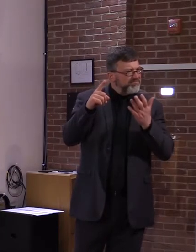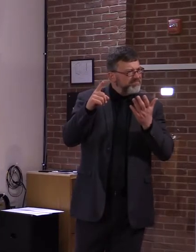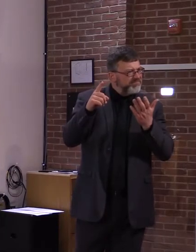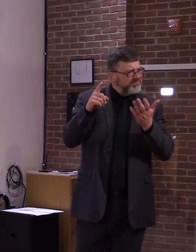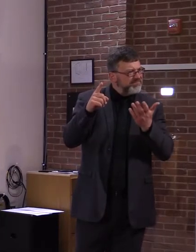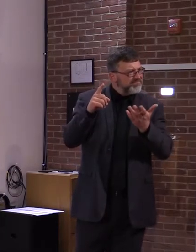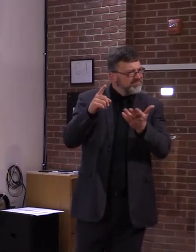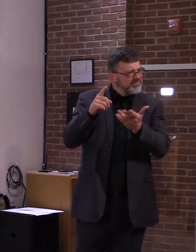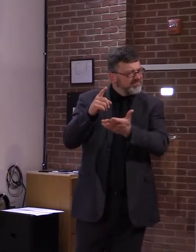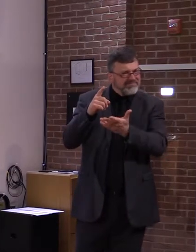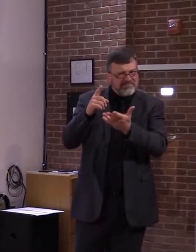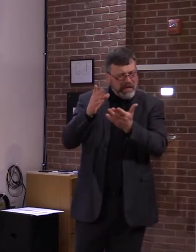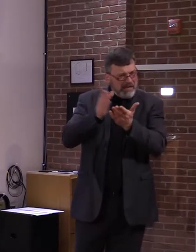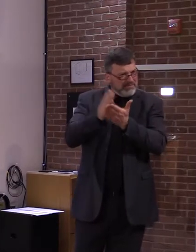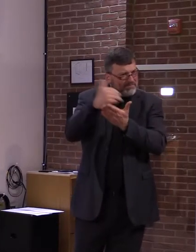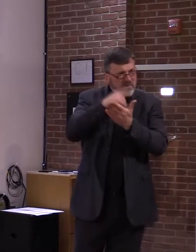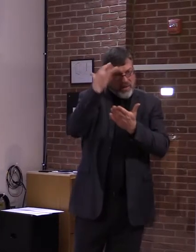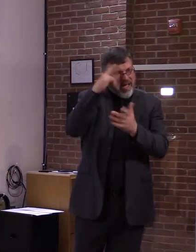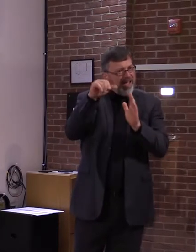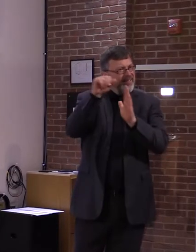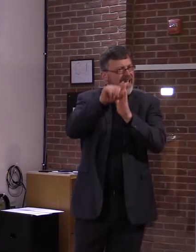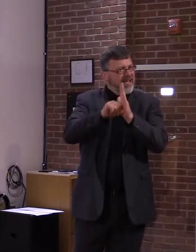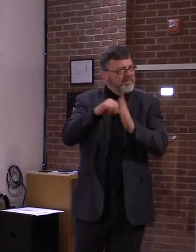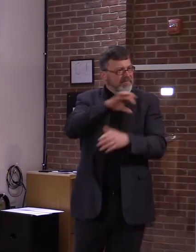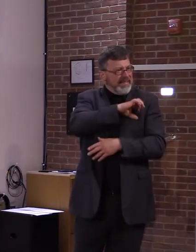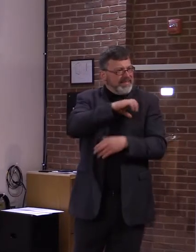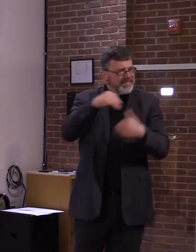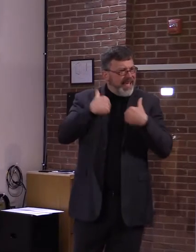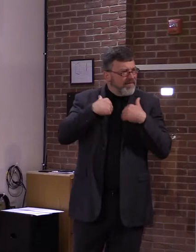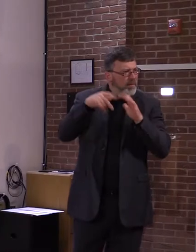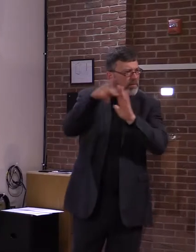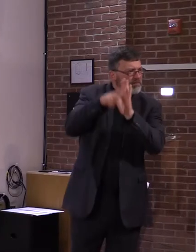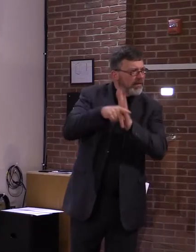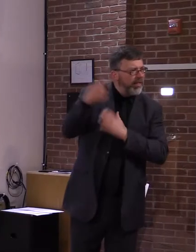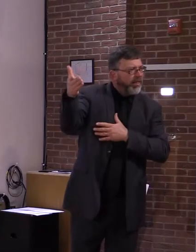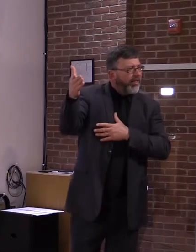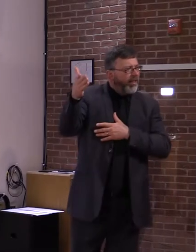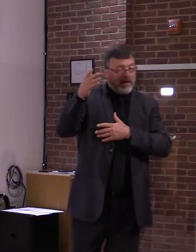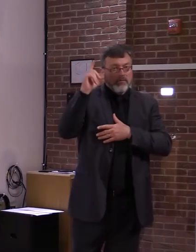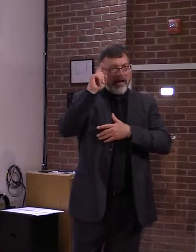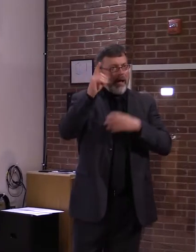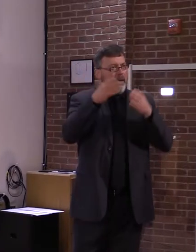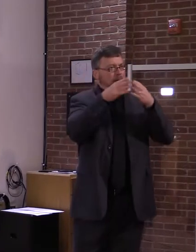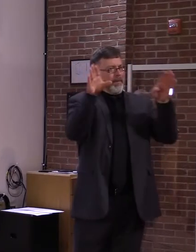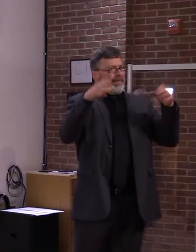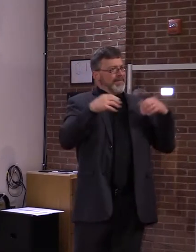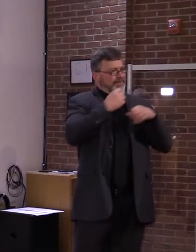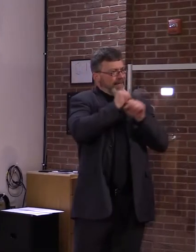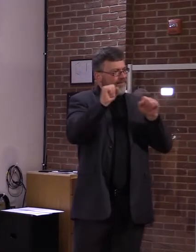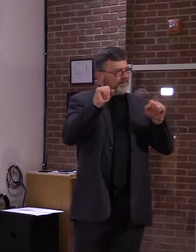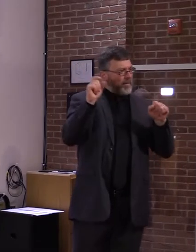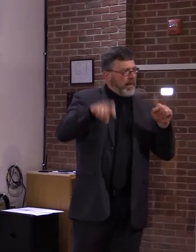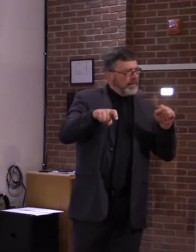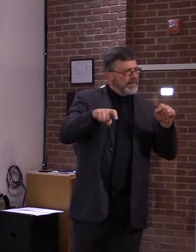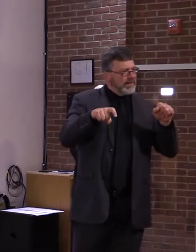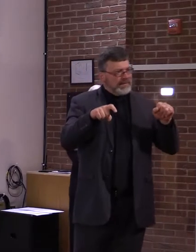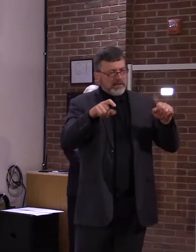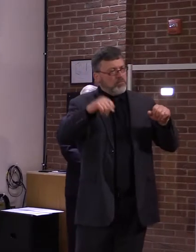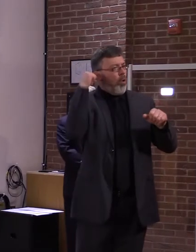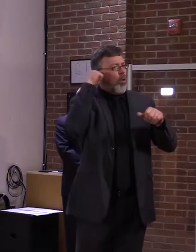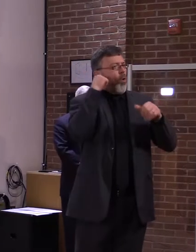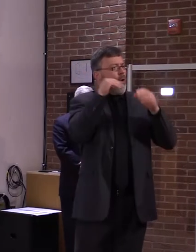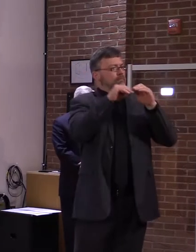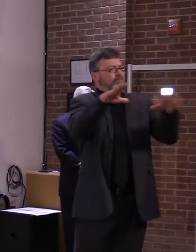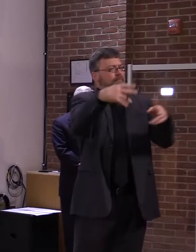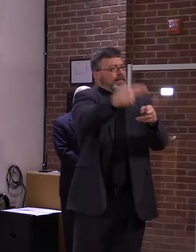not, or I should say the Department of Public Safety still has this policy in place, not releasing names of juveniles